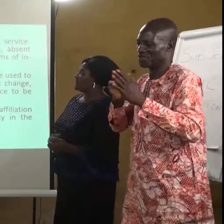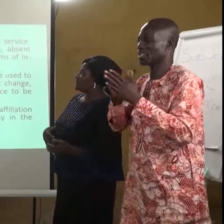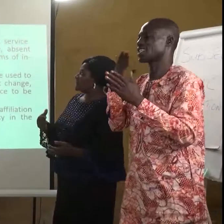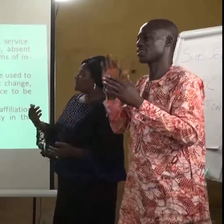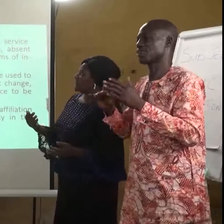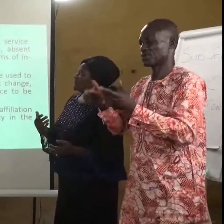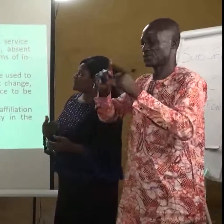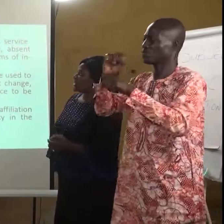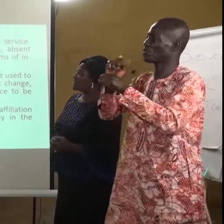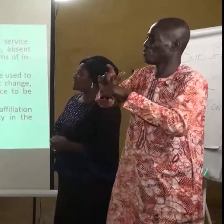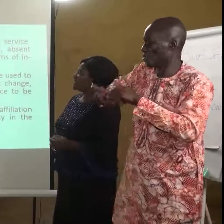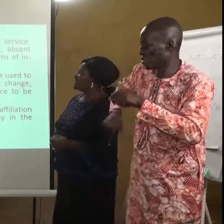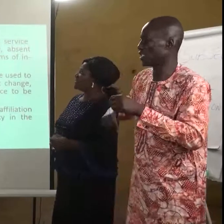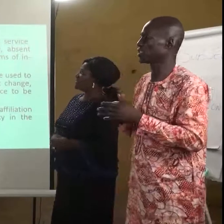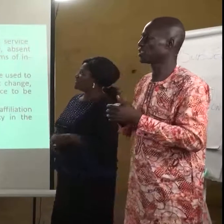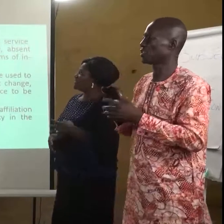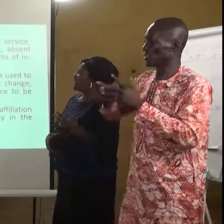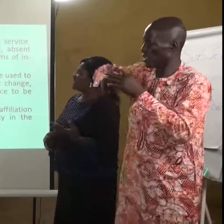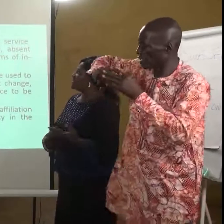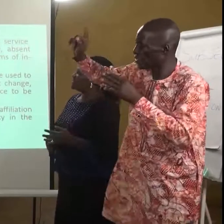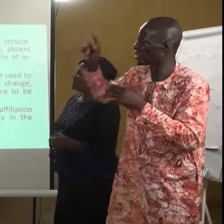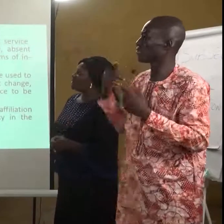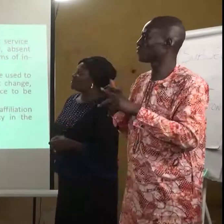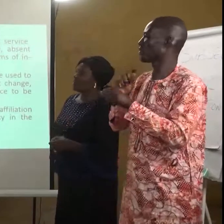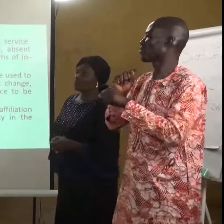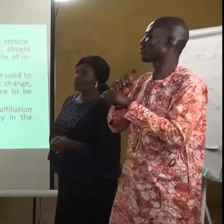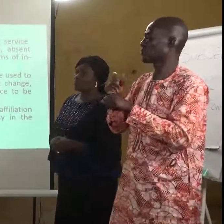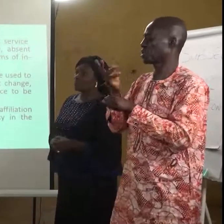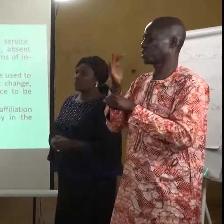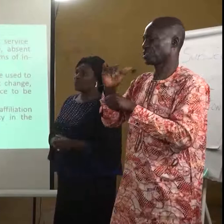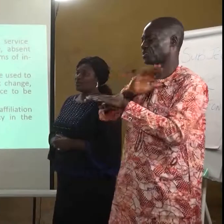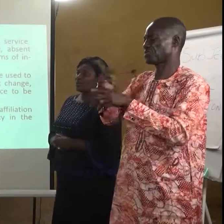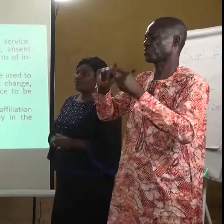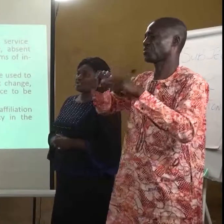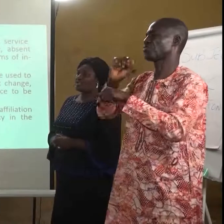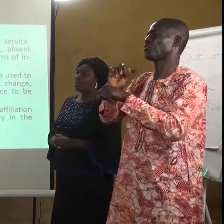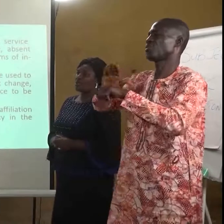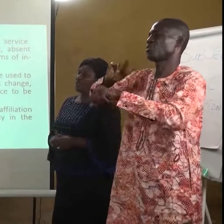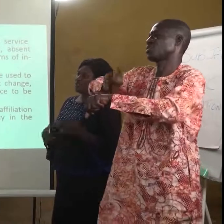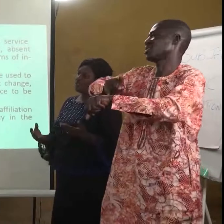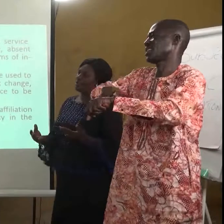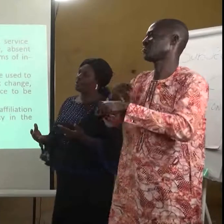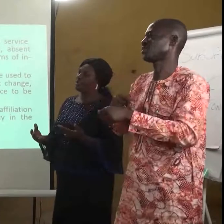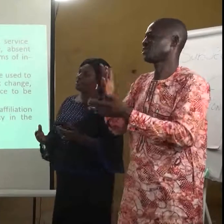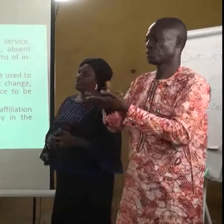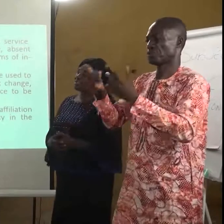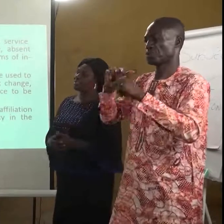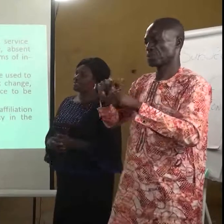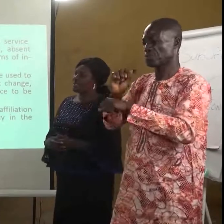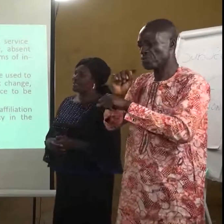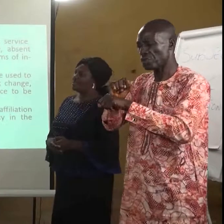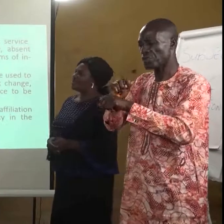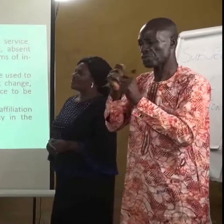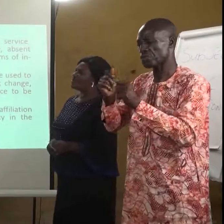late, play truancy, and don't even come to school, to the office at all, but they only